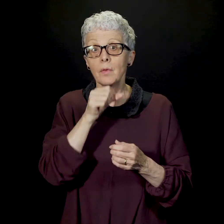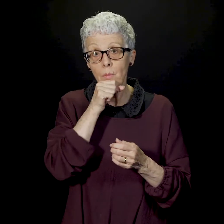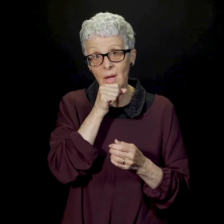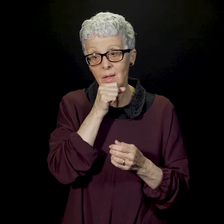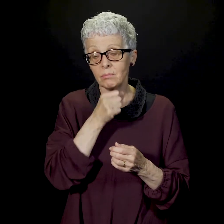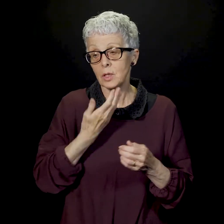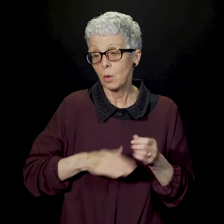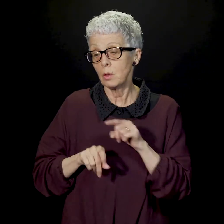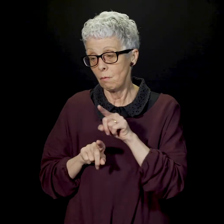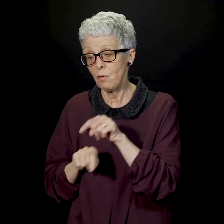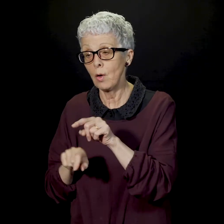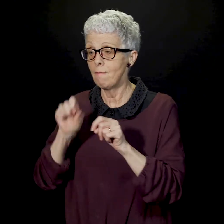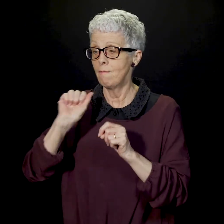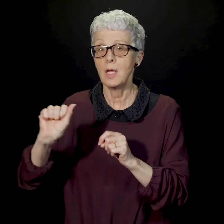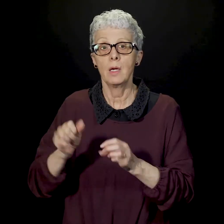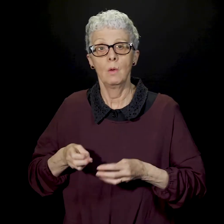like everyone else around them.